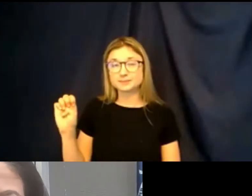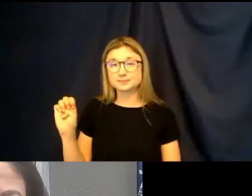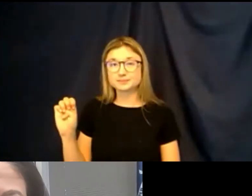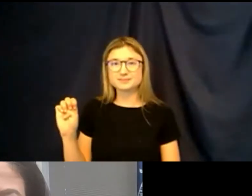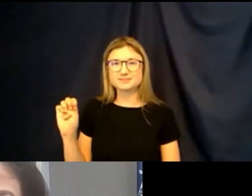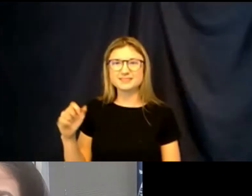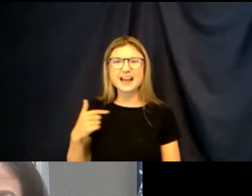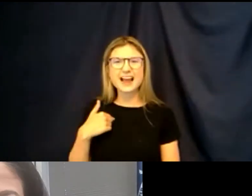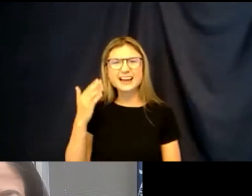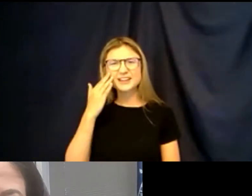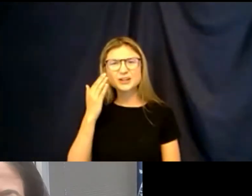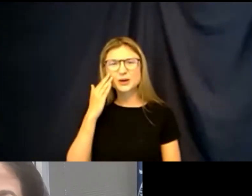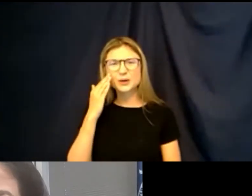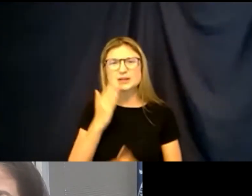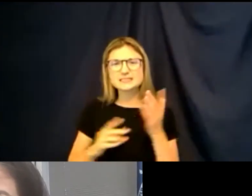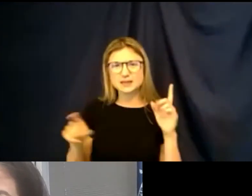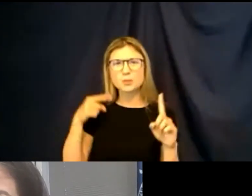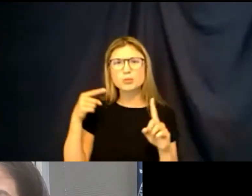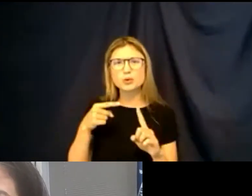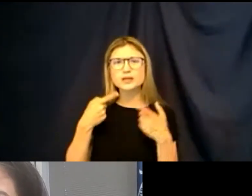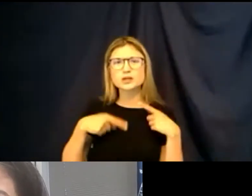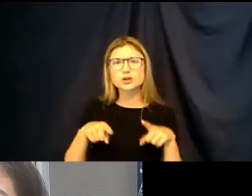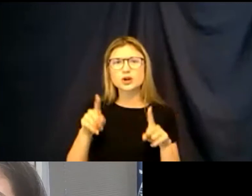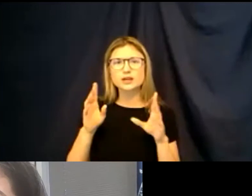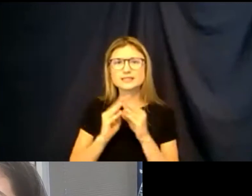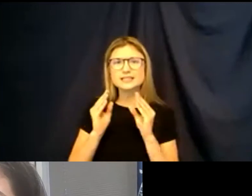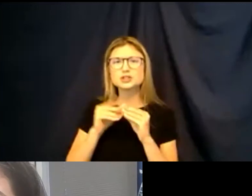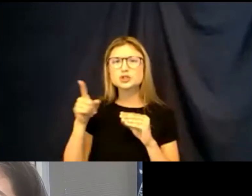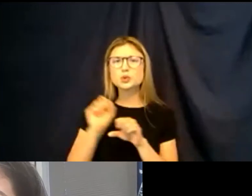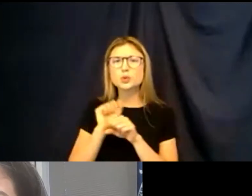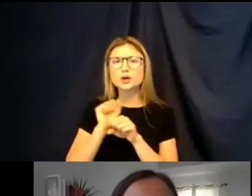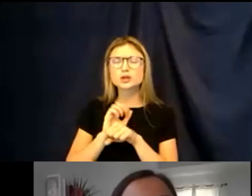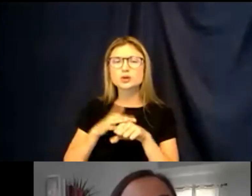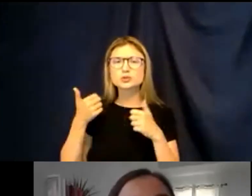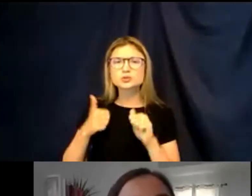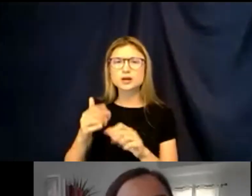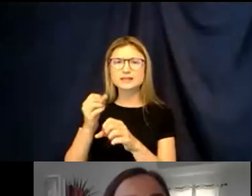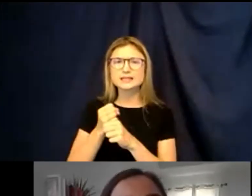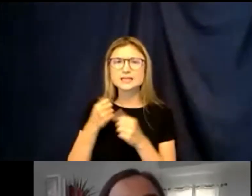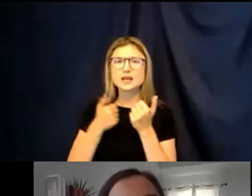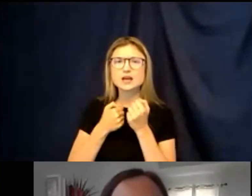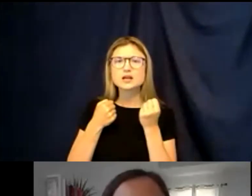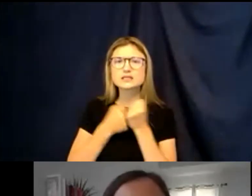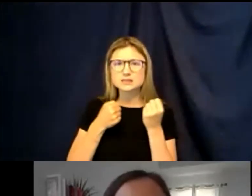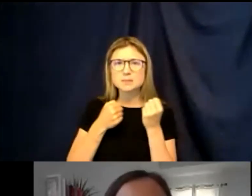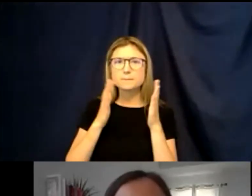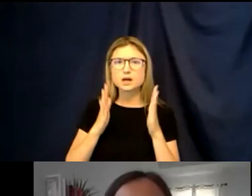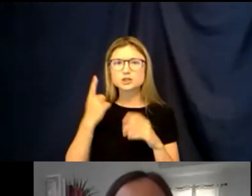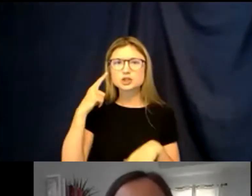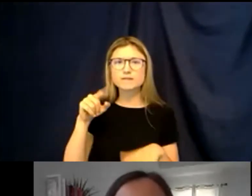I know at some point during session you were working on trying to get a sponsor for a bill to